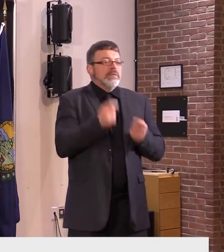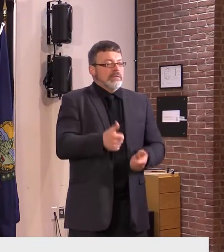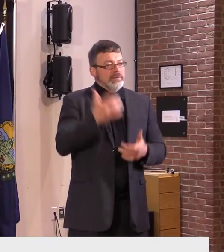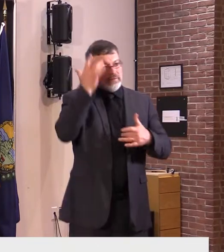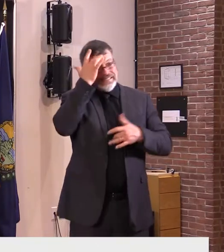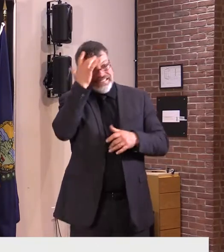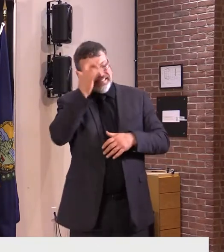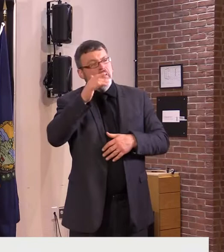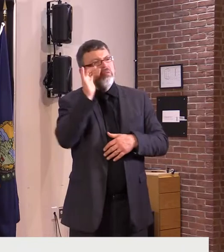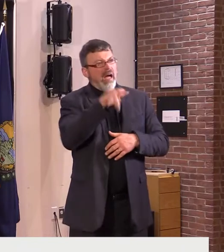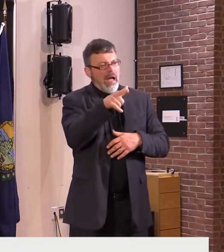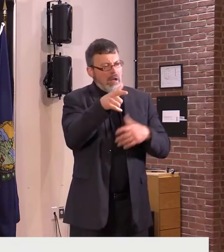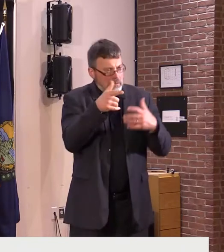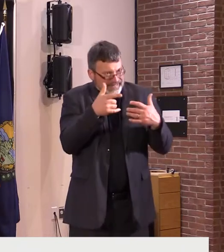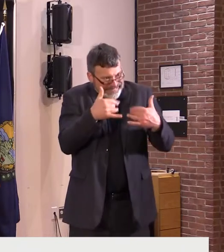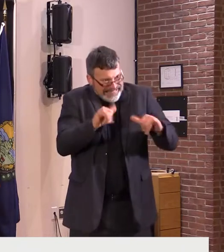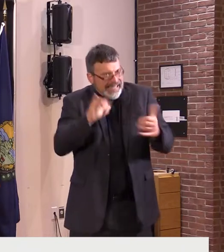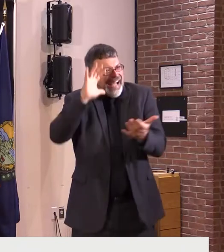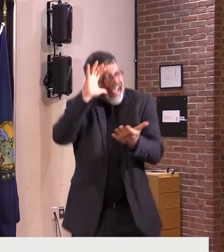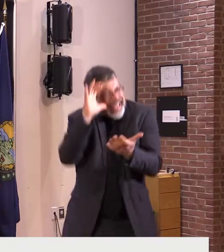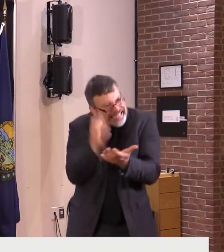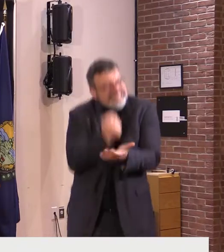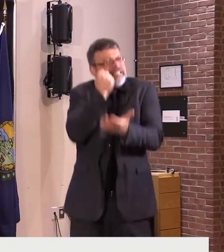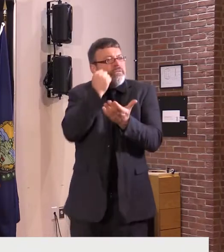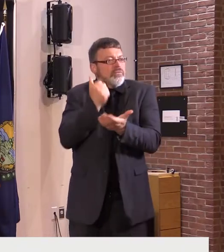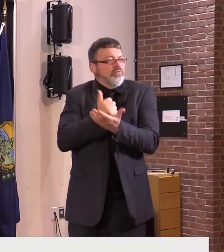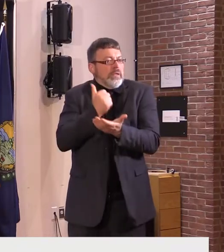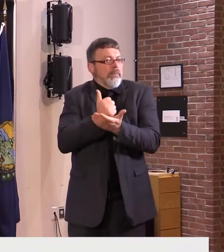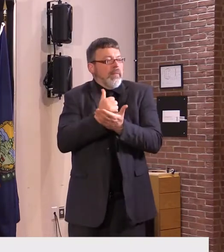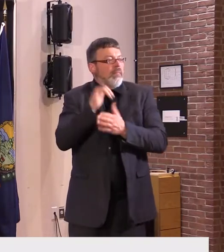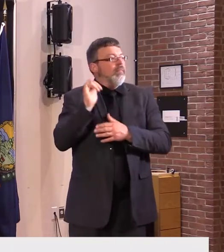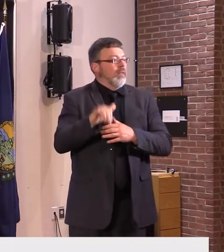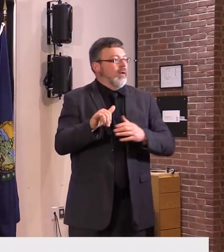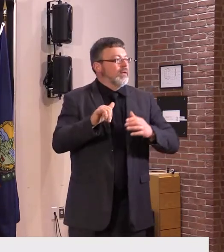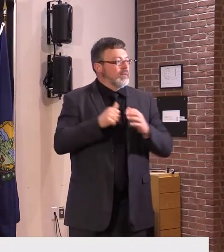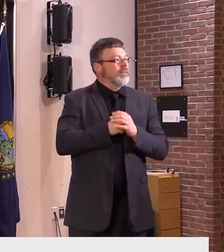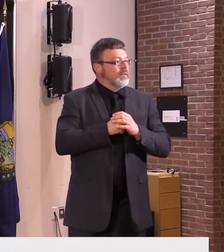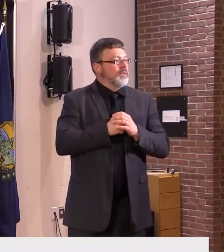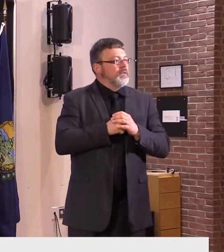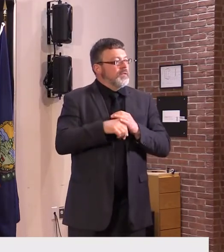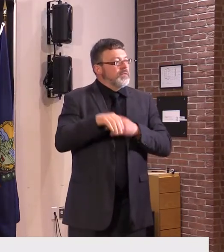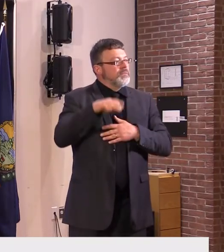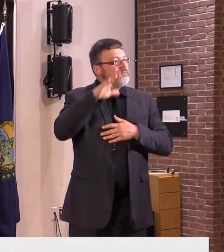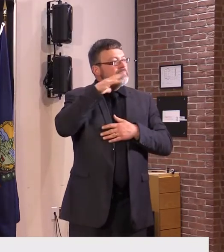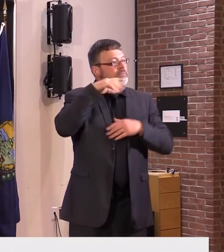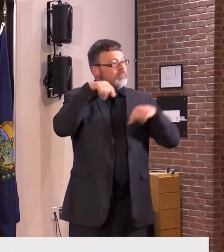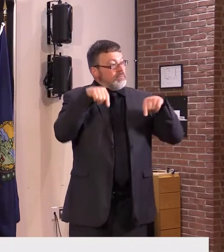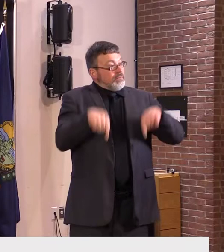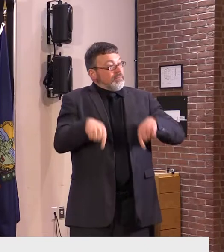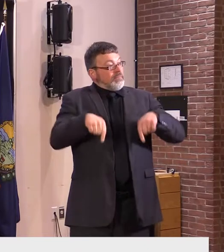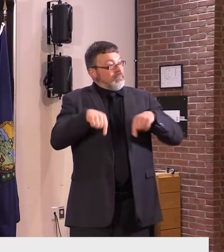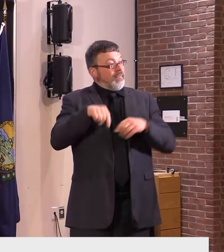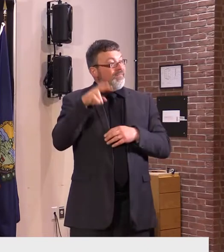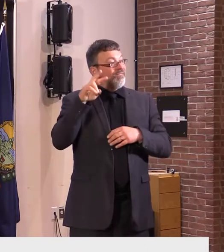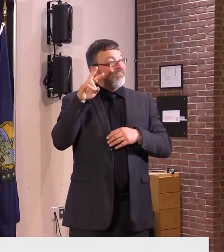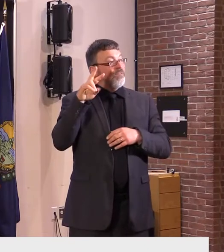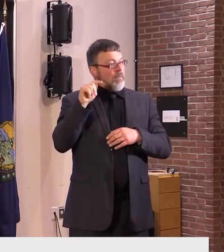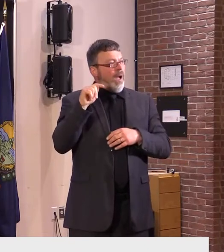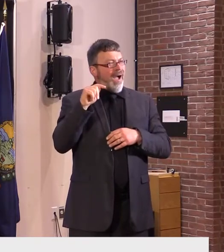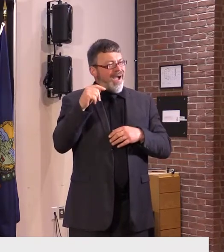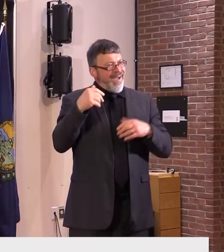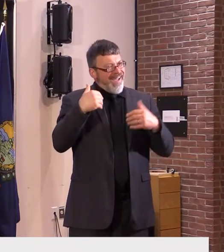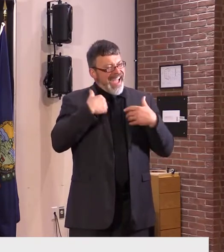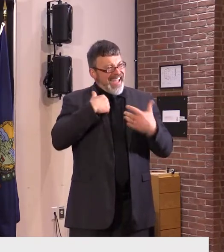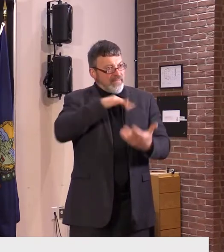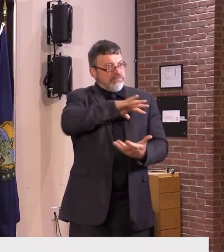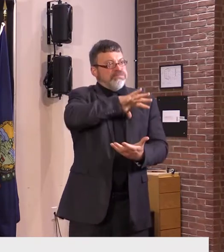state. In fact, we just received 4,000 treatment courses this week. So please be on the safe side and reach out